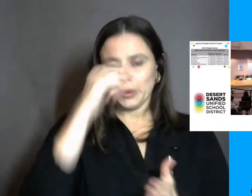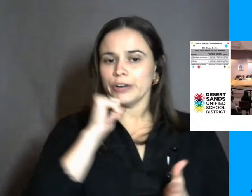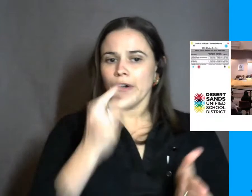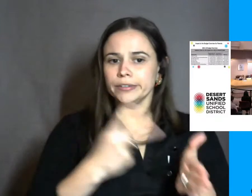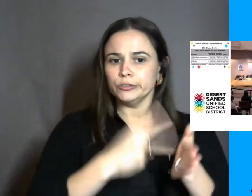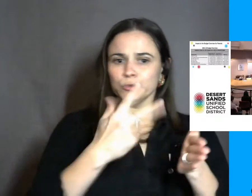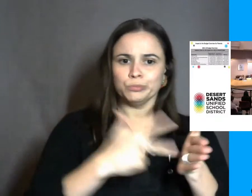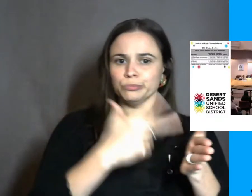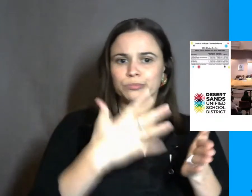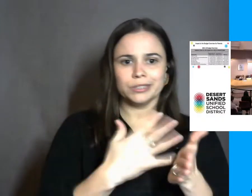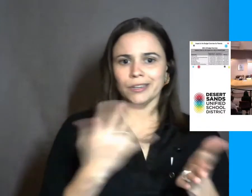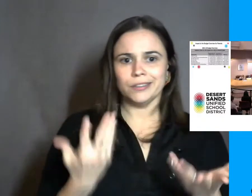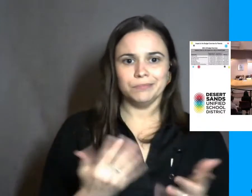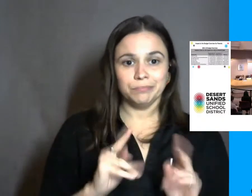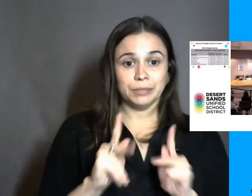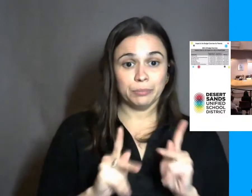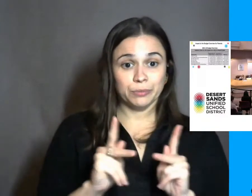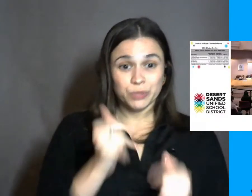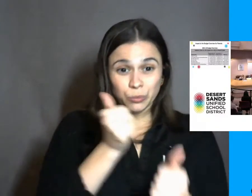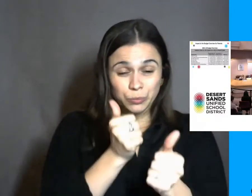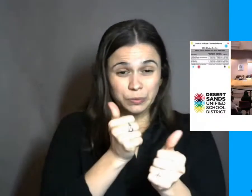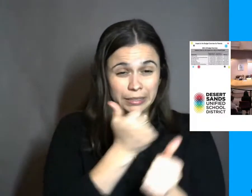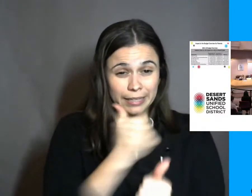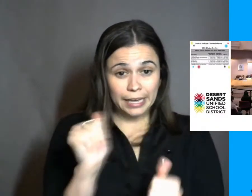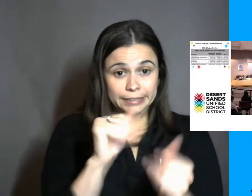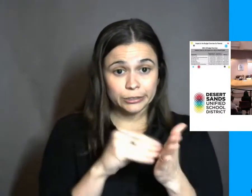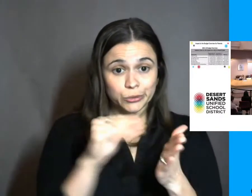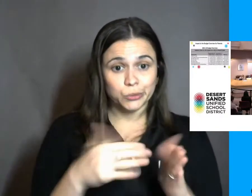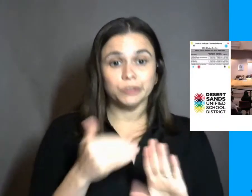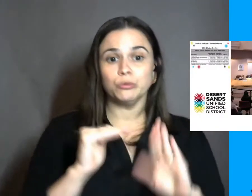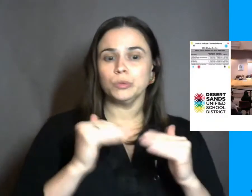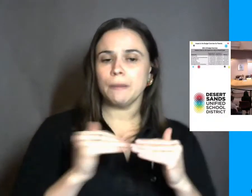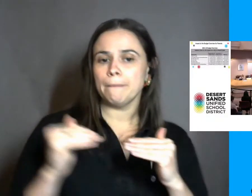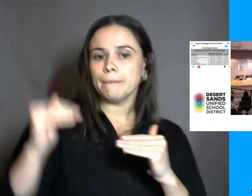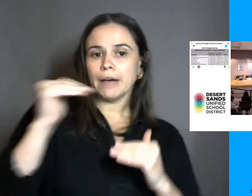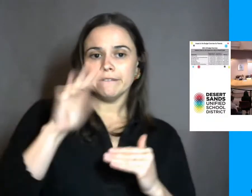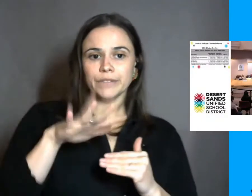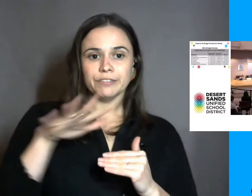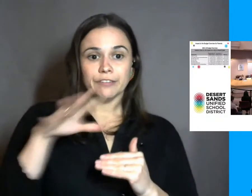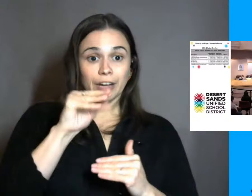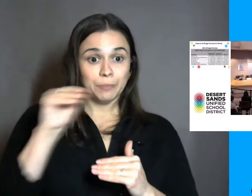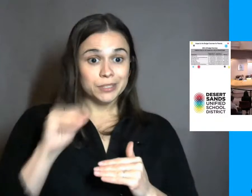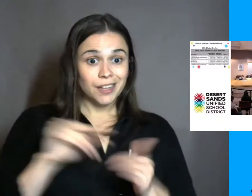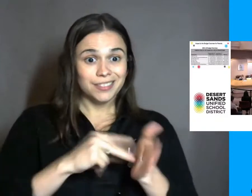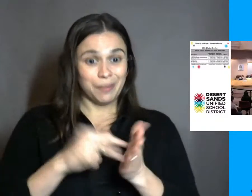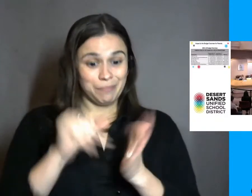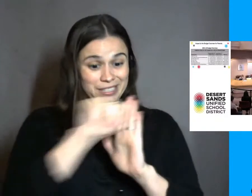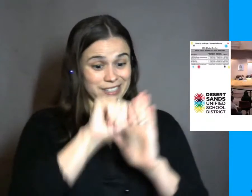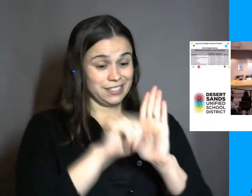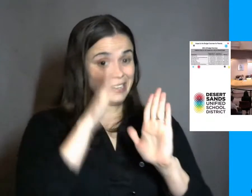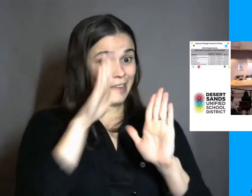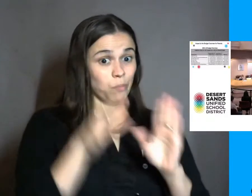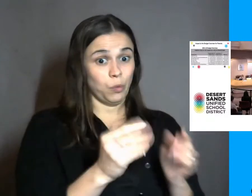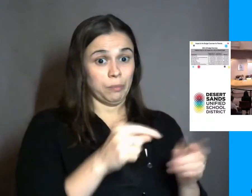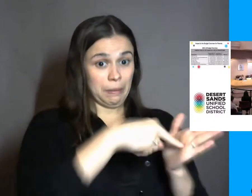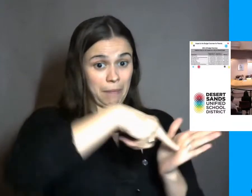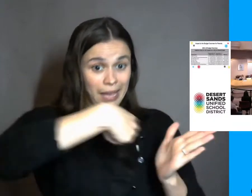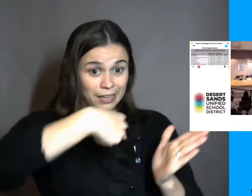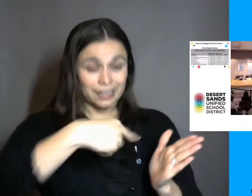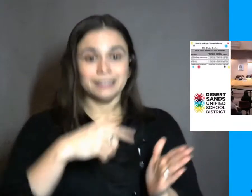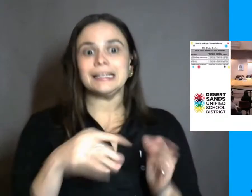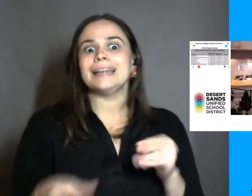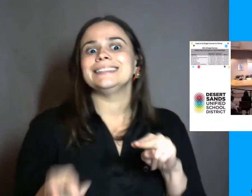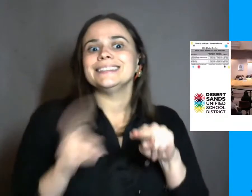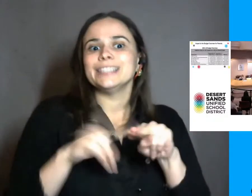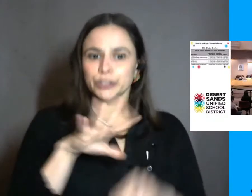above, I believe it's 55%, the state gives us an additional 50% of our LCFF per